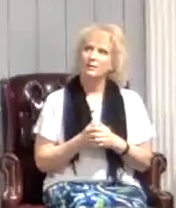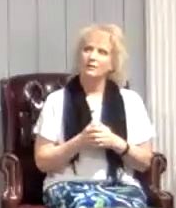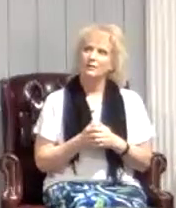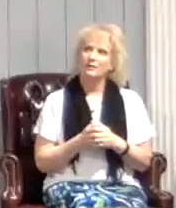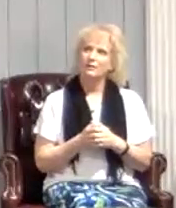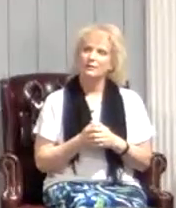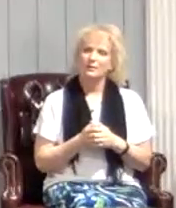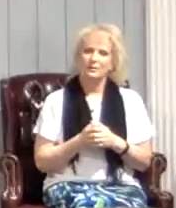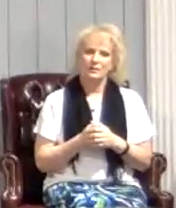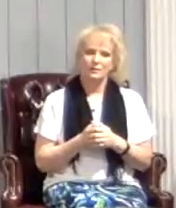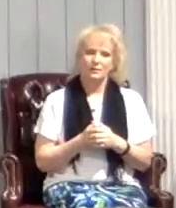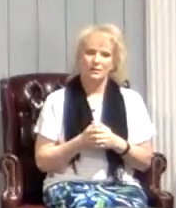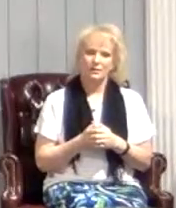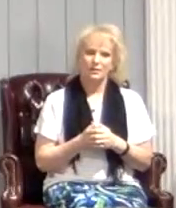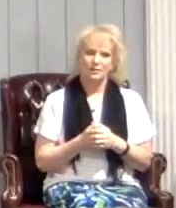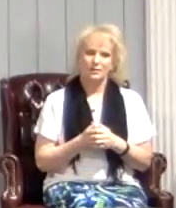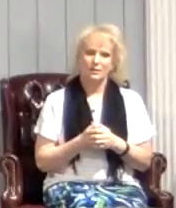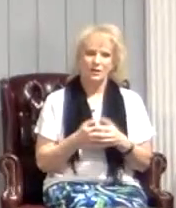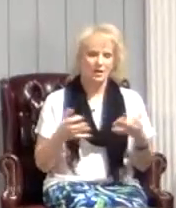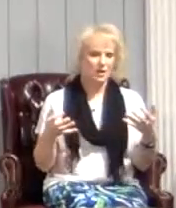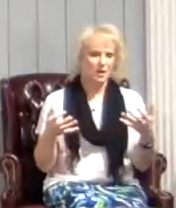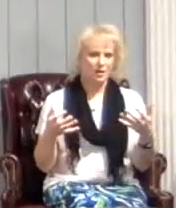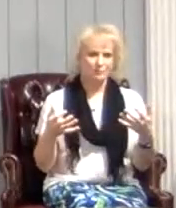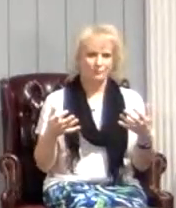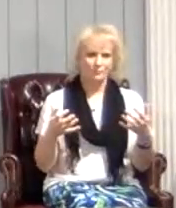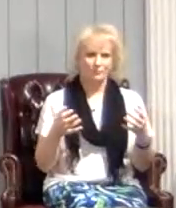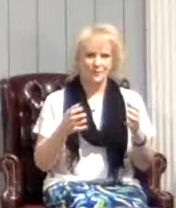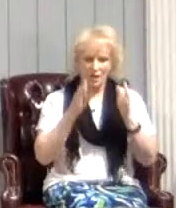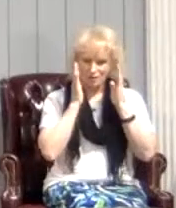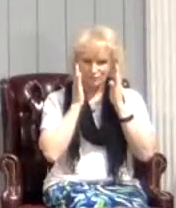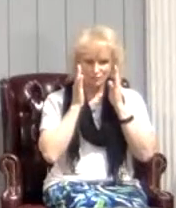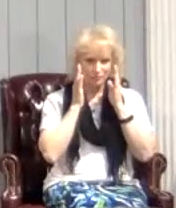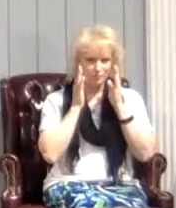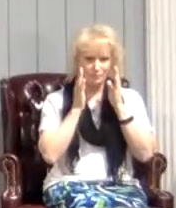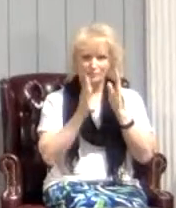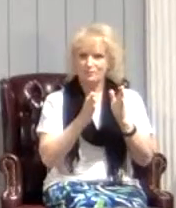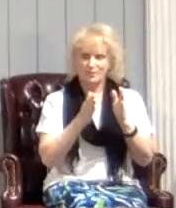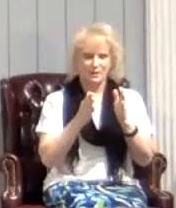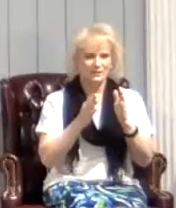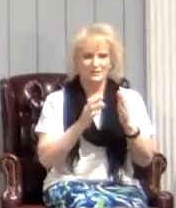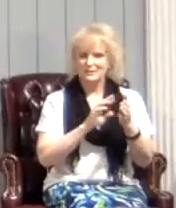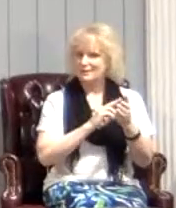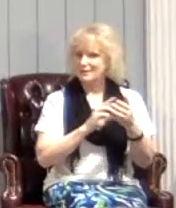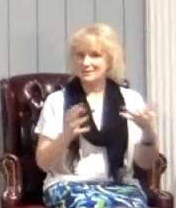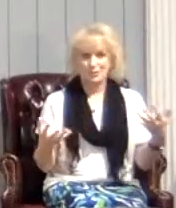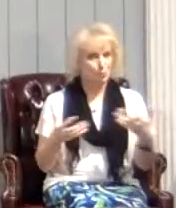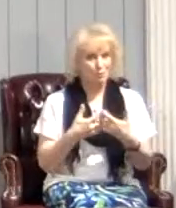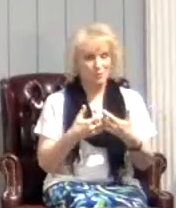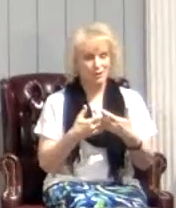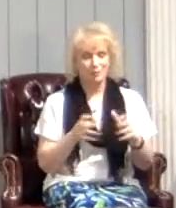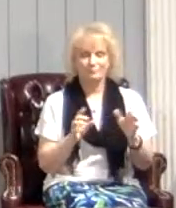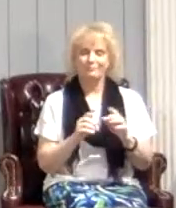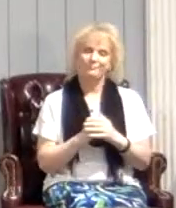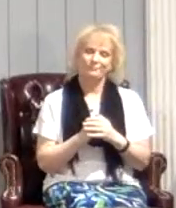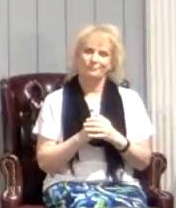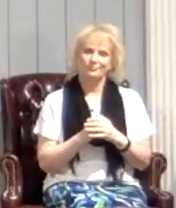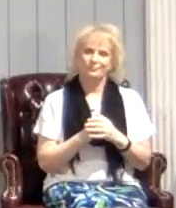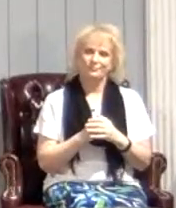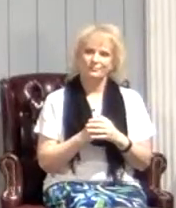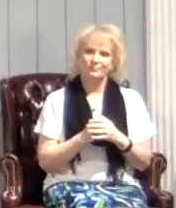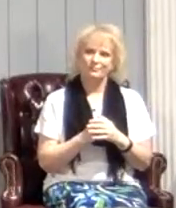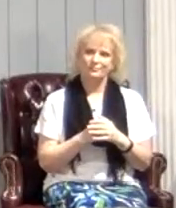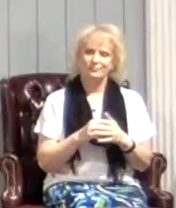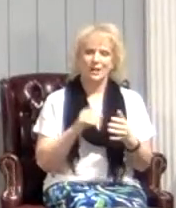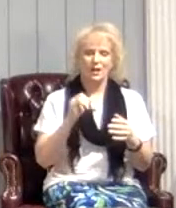because fix isn't repair, so you can't use that anymore. That's not a proper use of the word anymore. But I did think that was an interesting